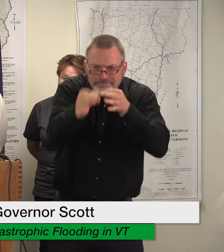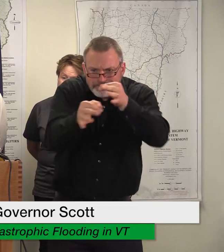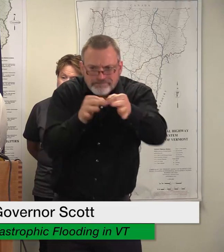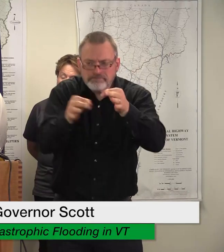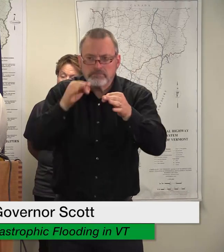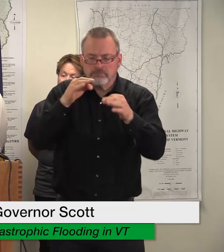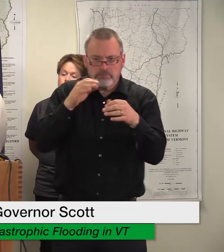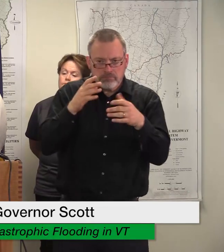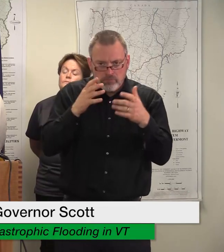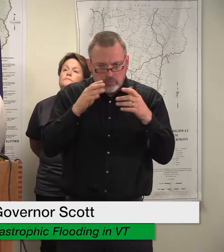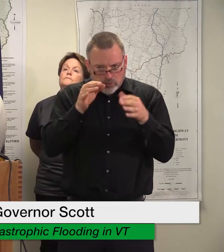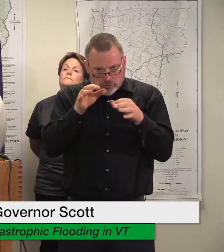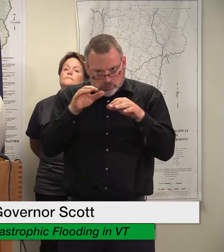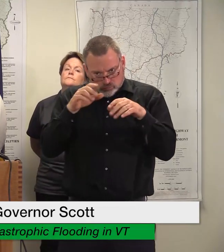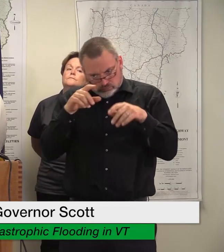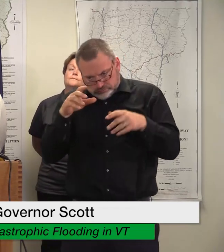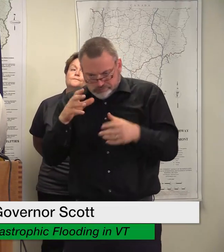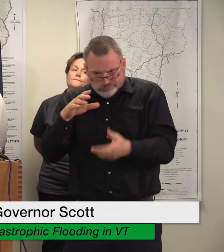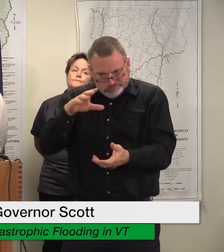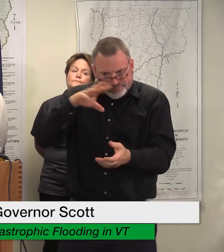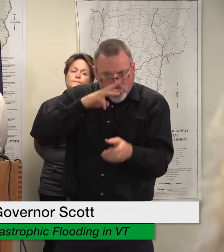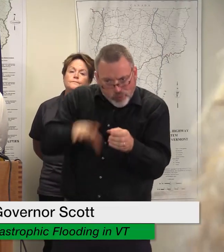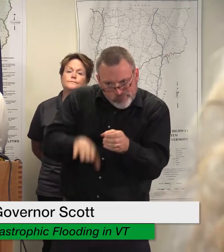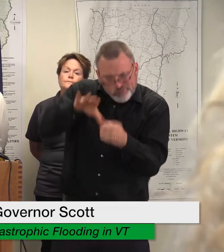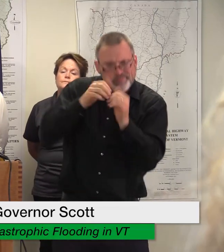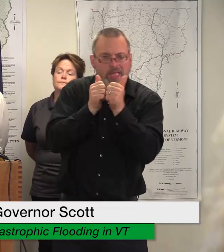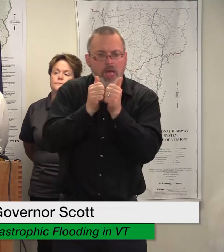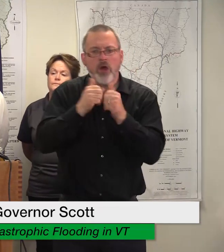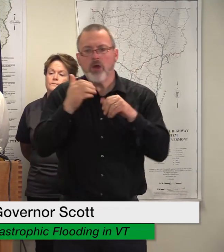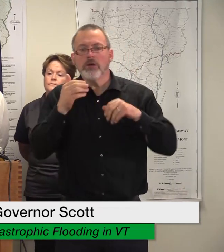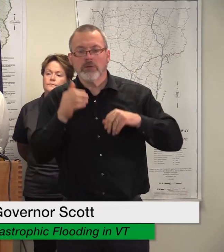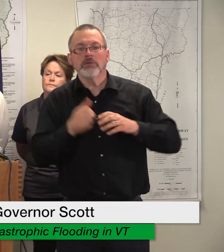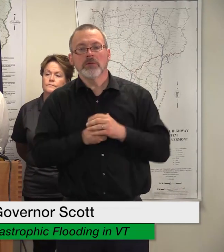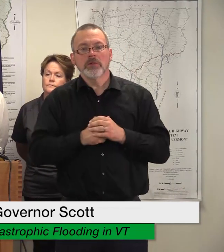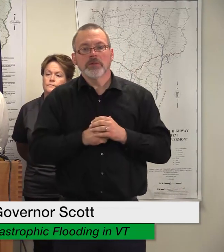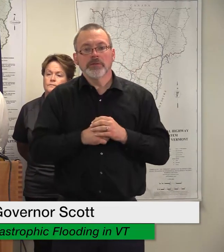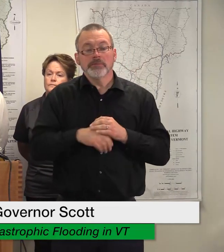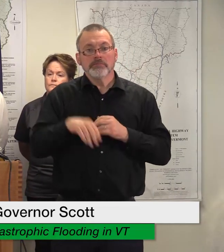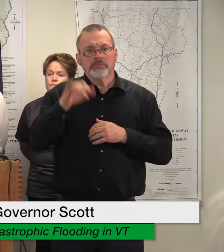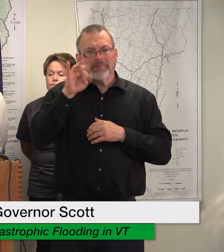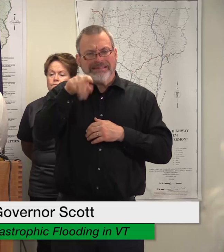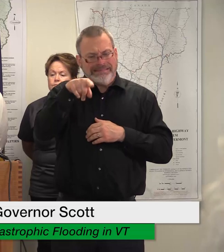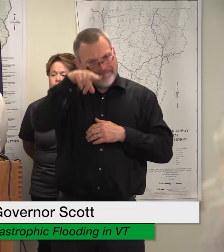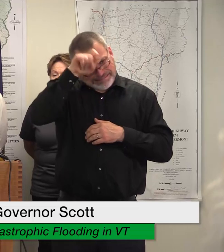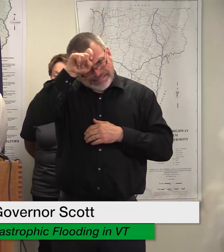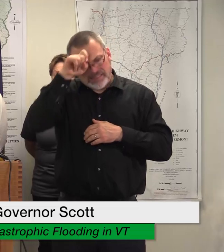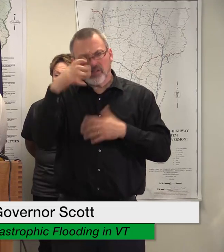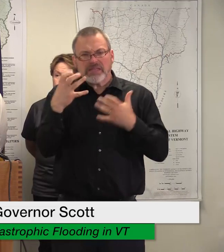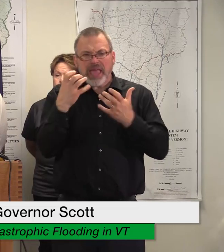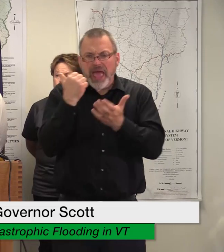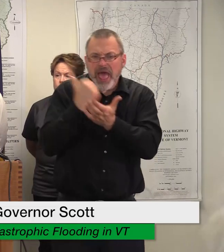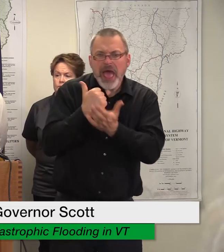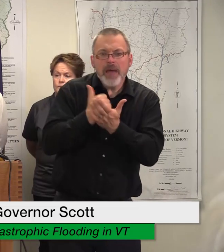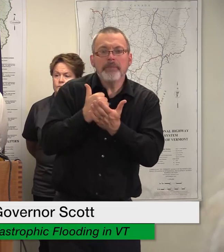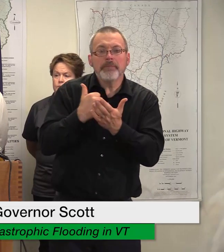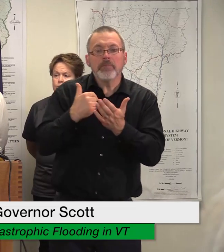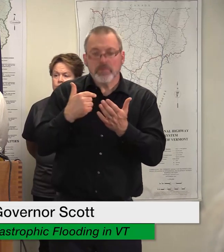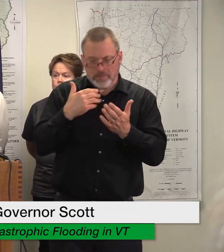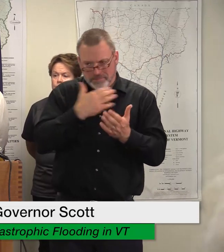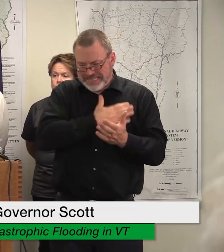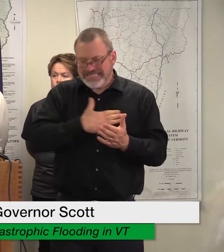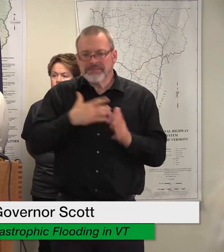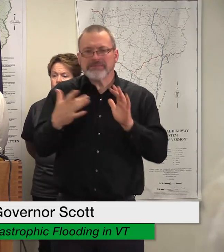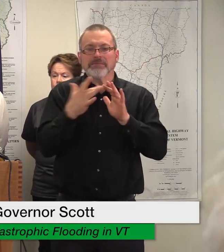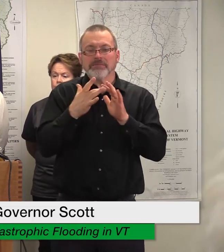for anyone who may have questions or need additional help, all of these resources are compiled and available on the Agency of Natural Resources